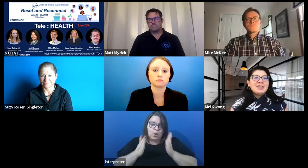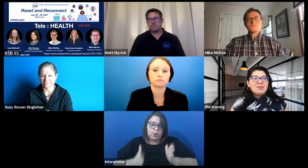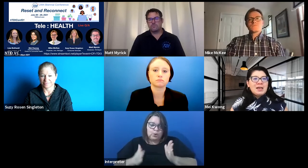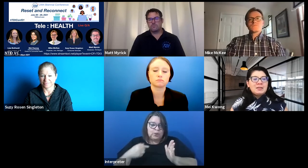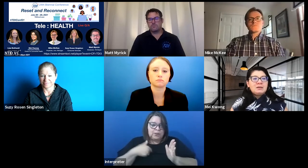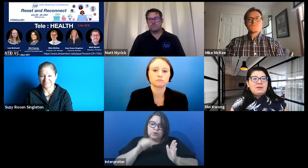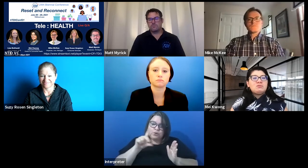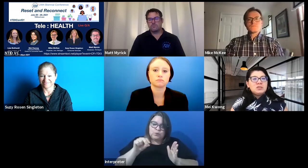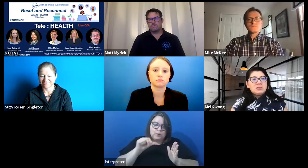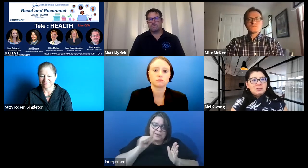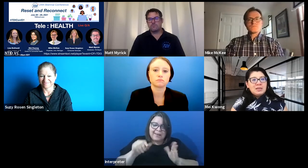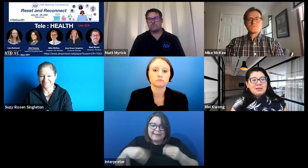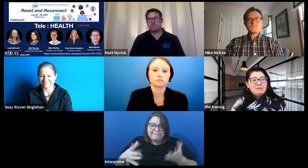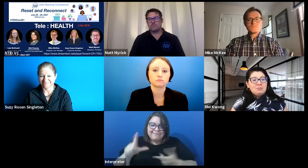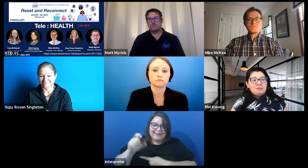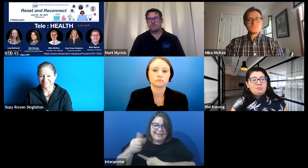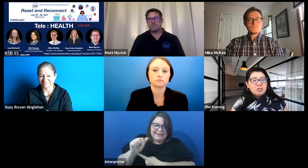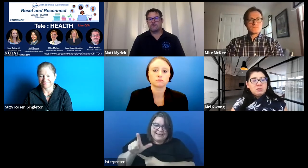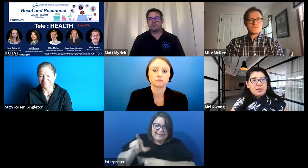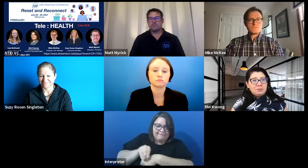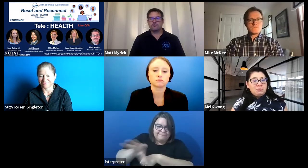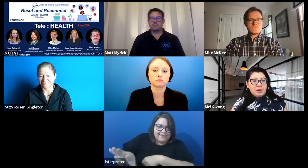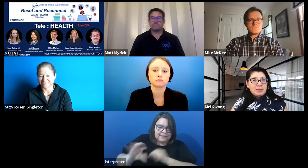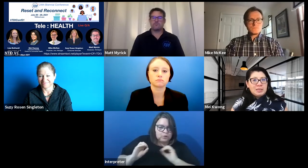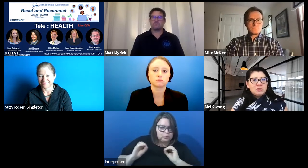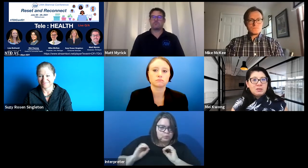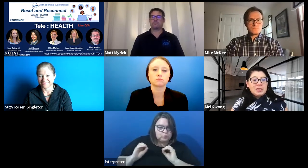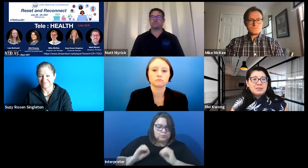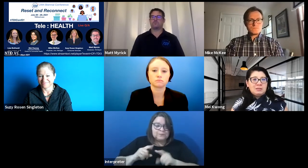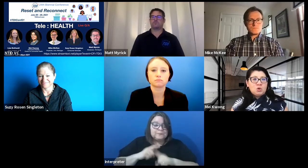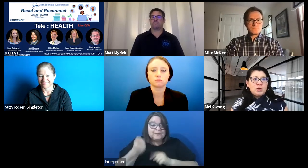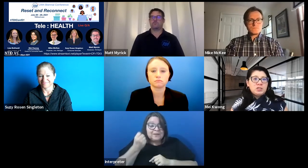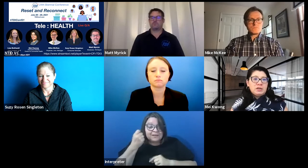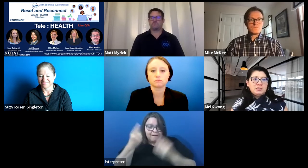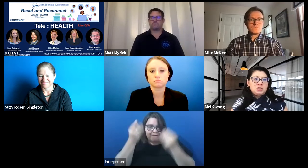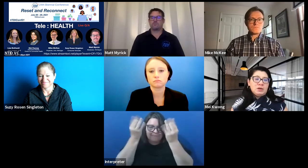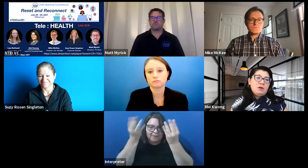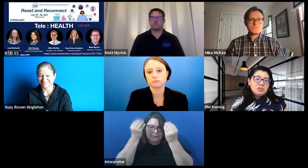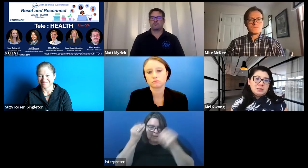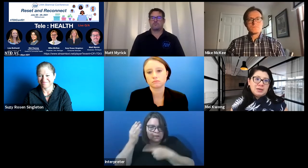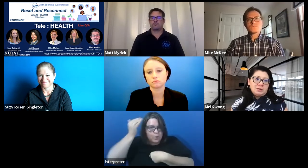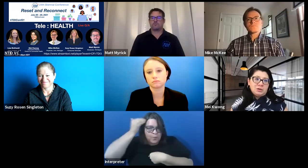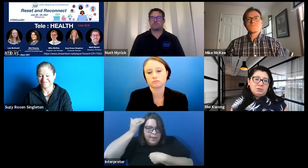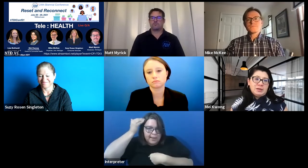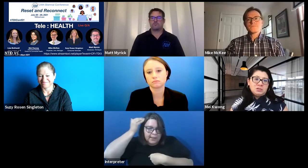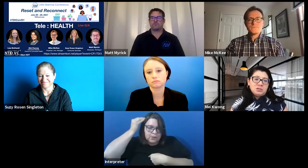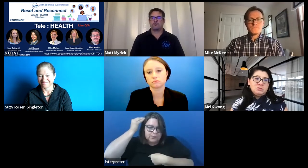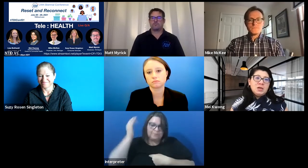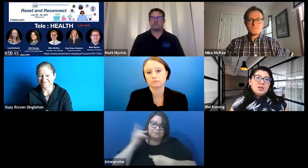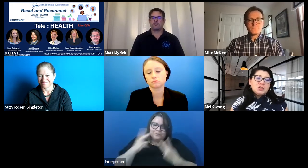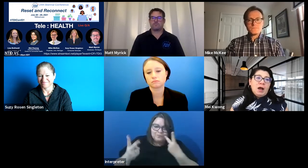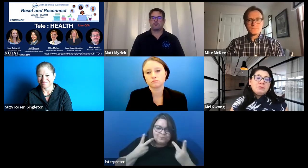we're not giving out legal advice. We're just giving them information to make them aware that these are things that they're going to run into and questions that they're going to run